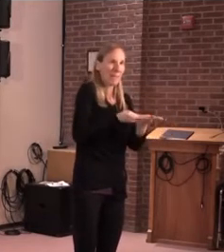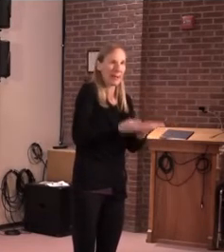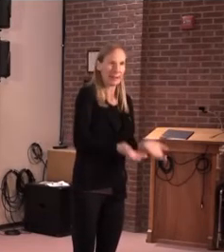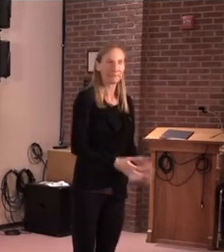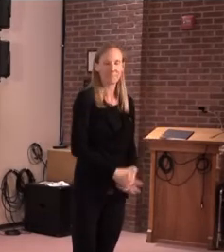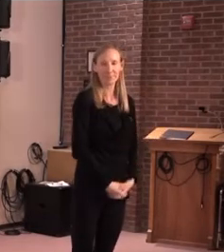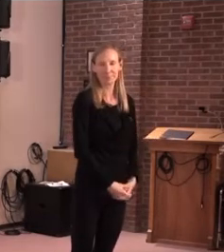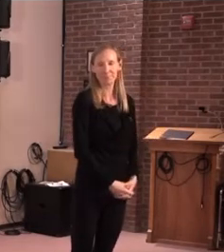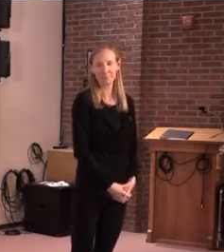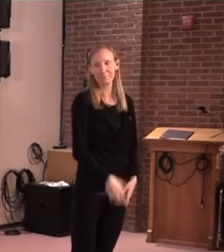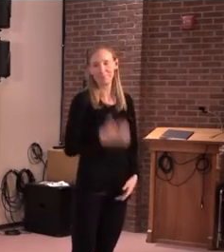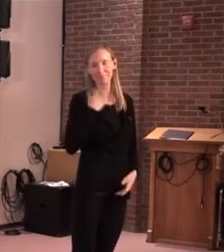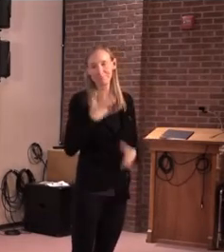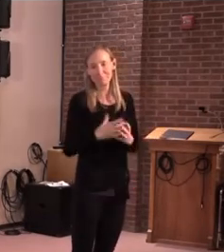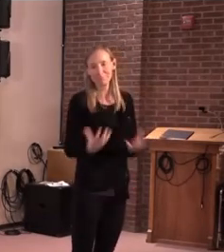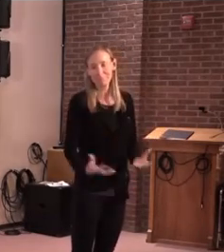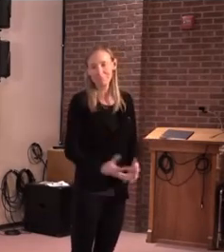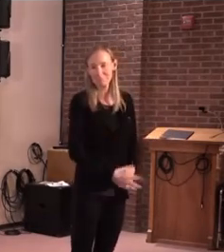Thank you very much.